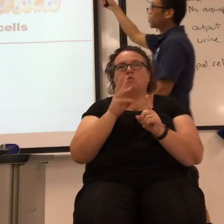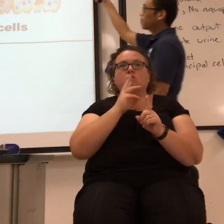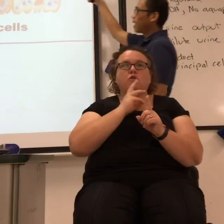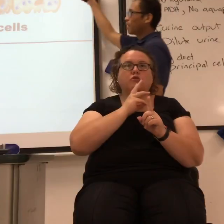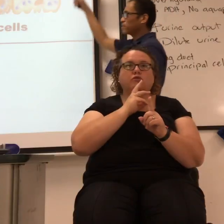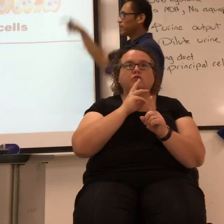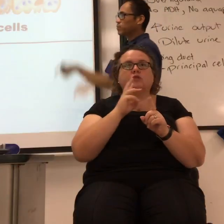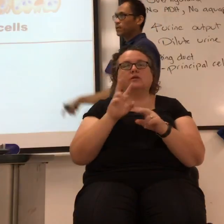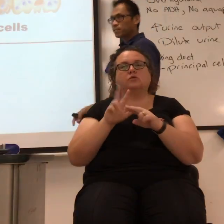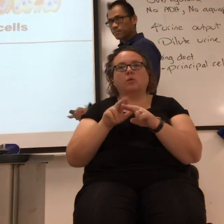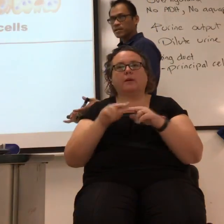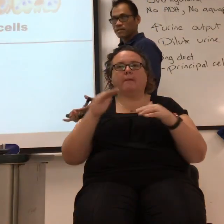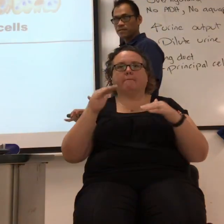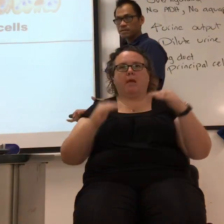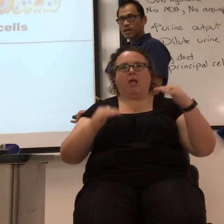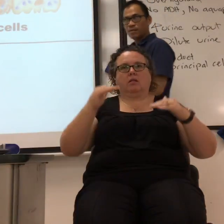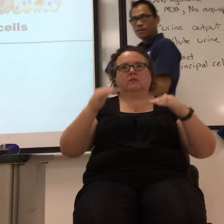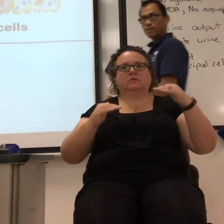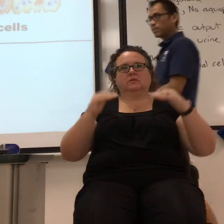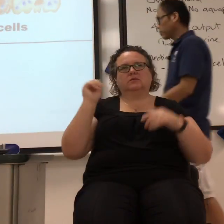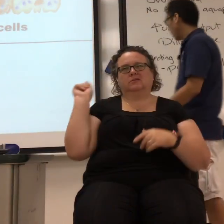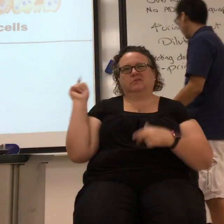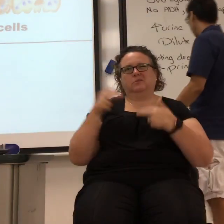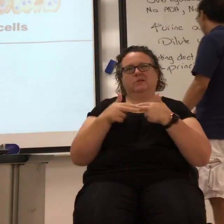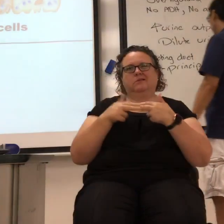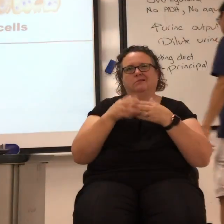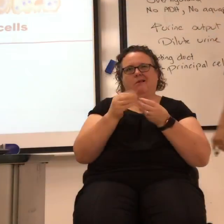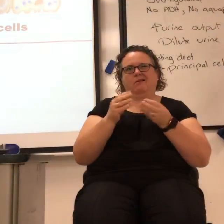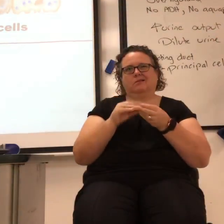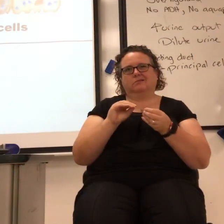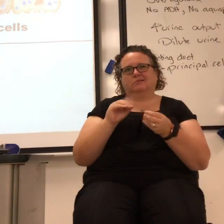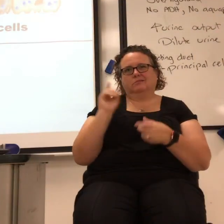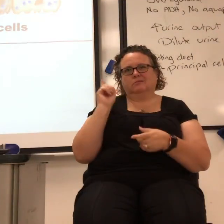water and sodium balance. That's what it says on the slide there, right?